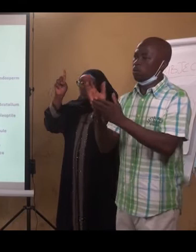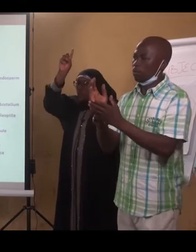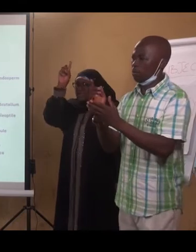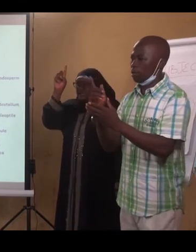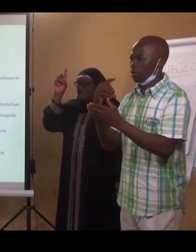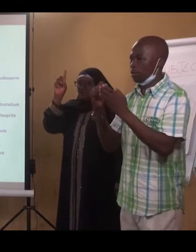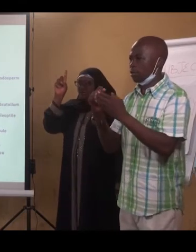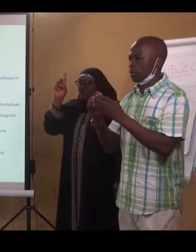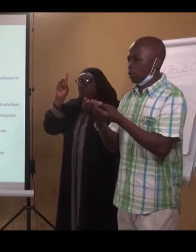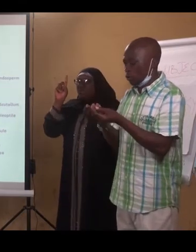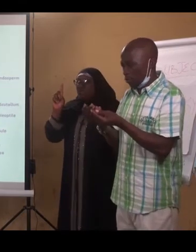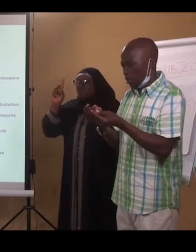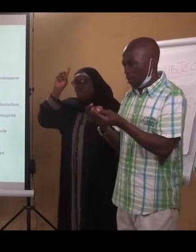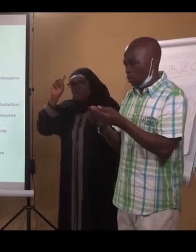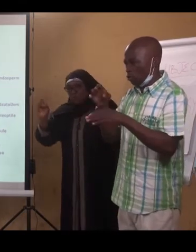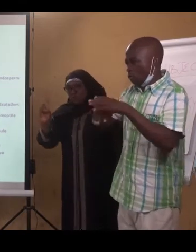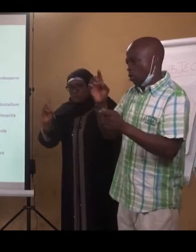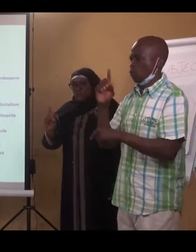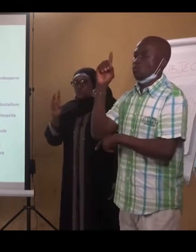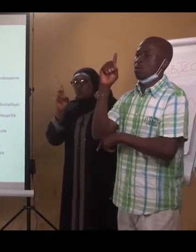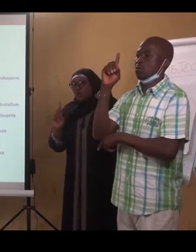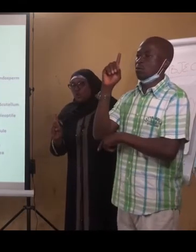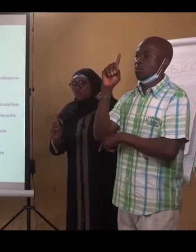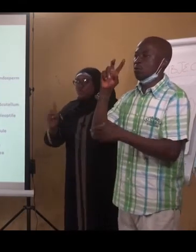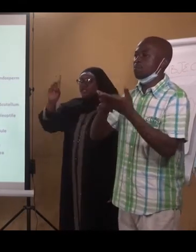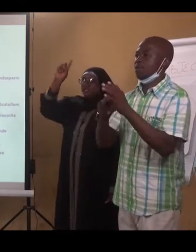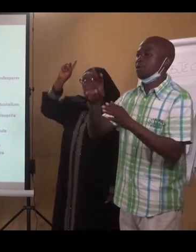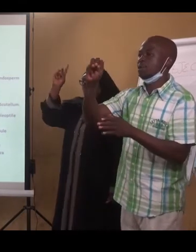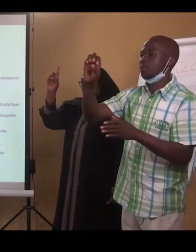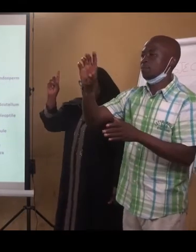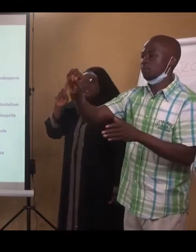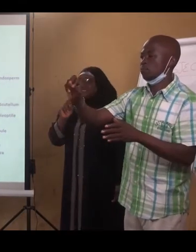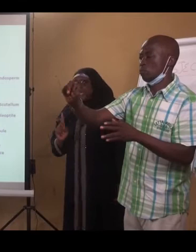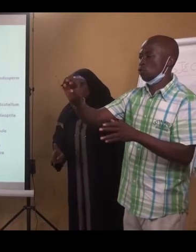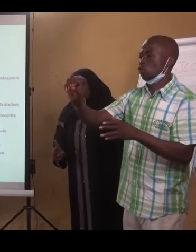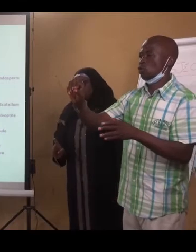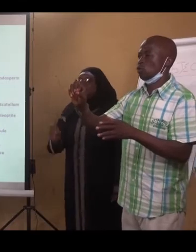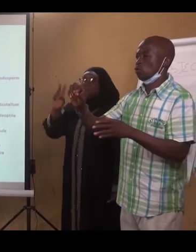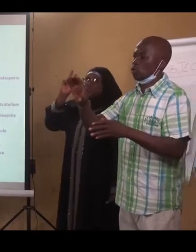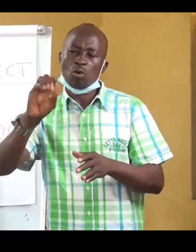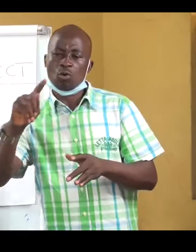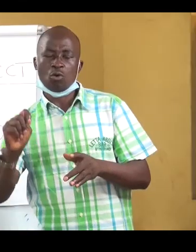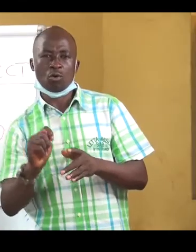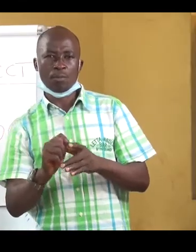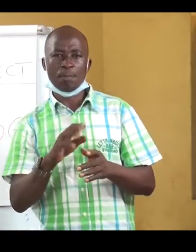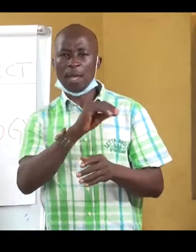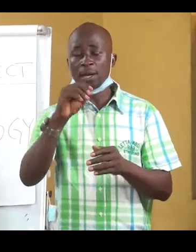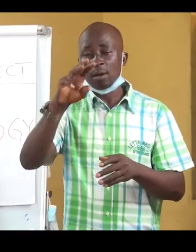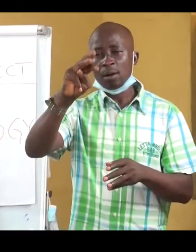one seed leaf, meaning monocot. So monocot means one, dicot means two. So monocot